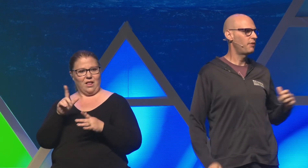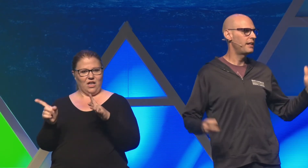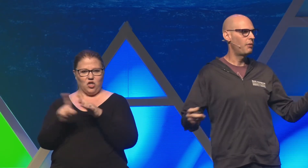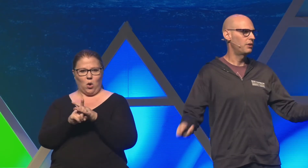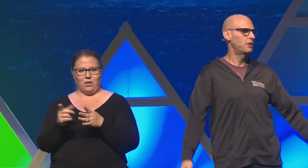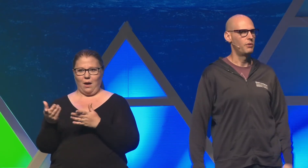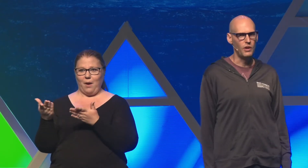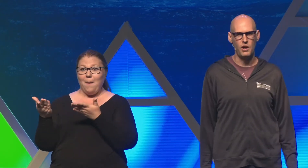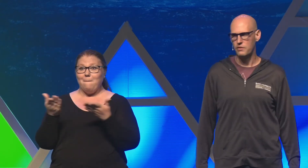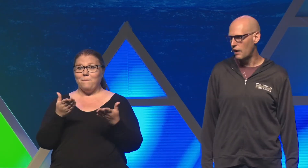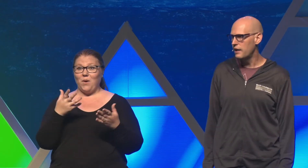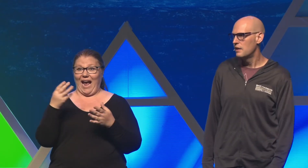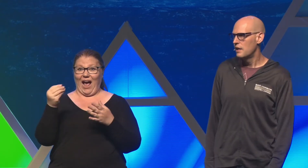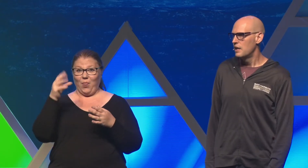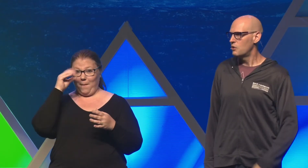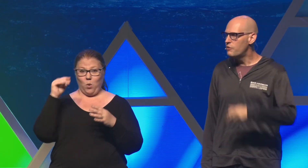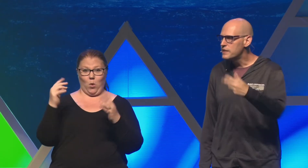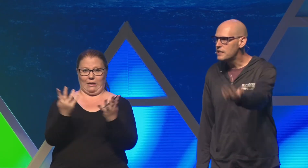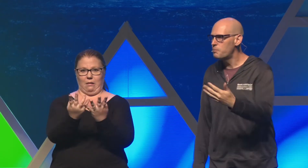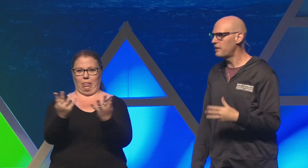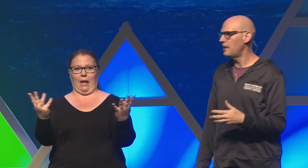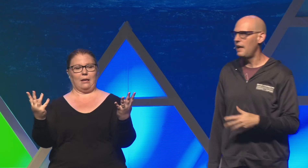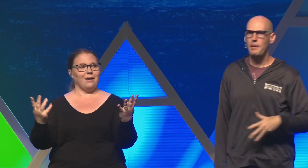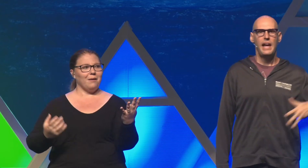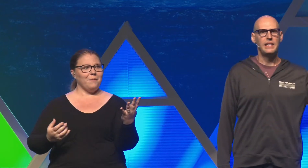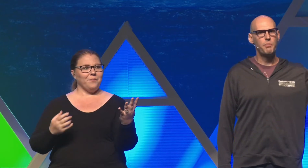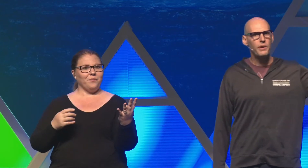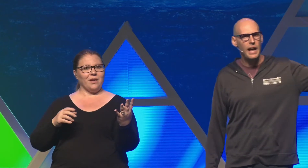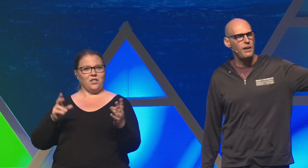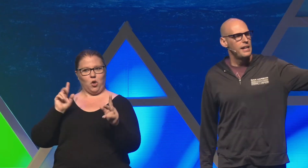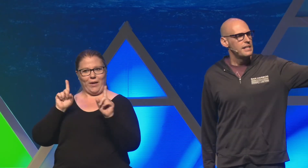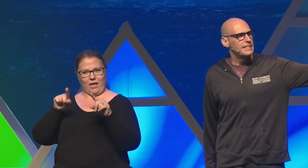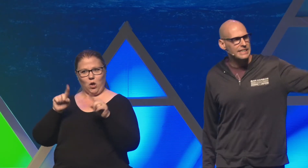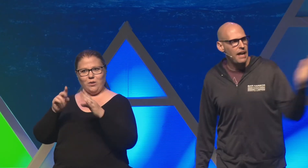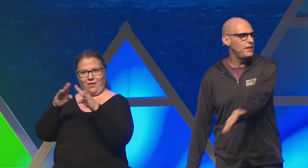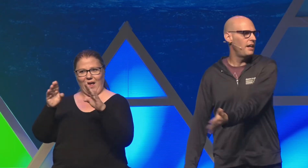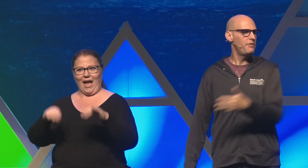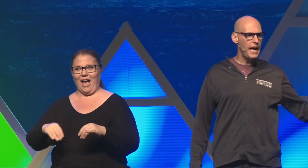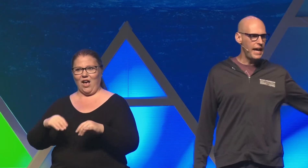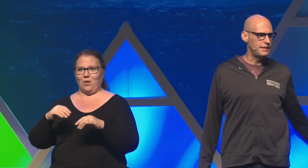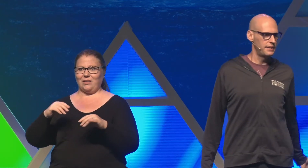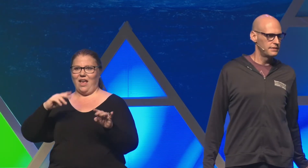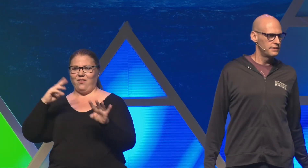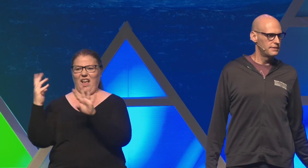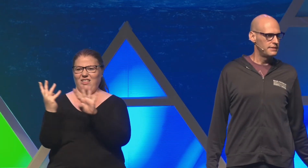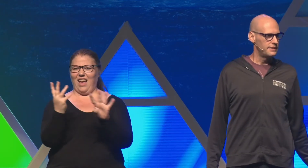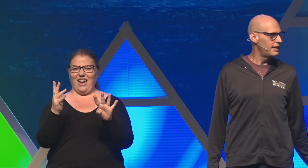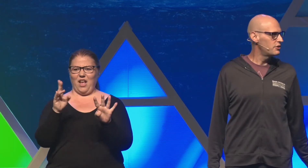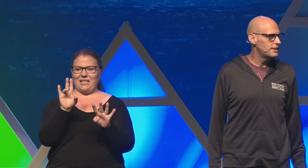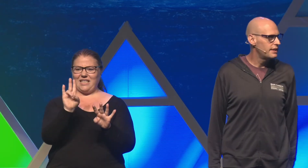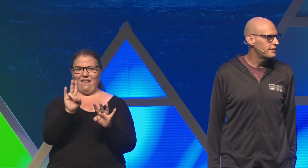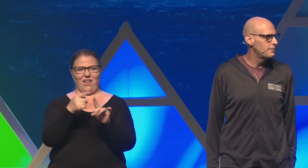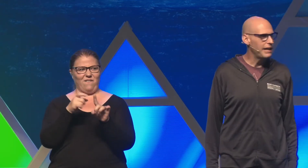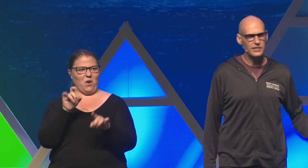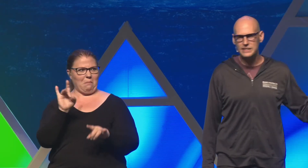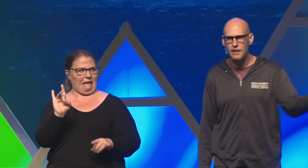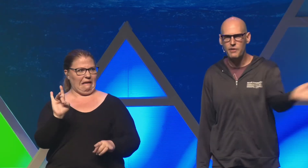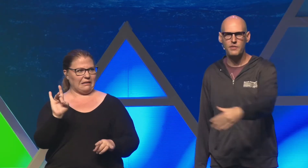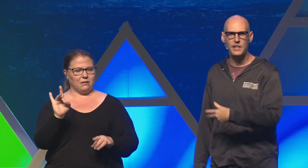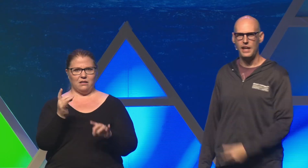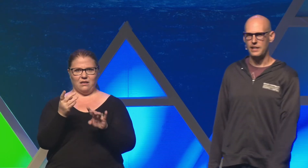Let's find out what's going on, right? So he visits Bethlehem, and they bring out 7 of the 8. Isn't that interesting? Bring